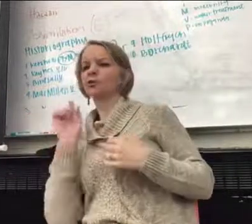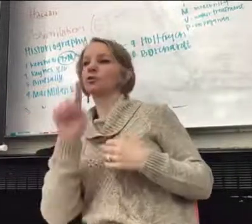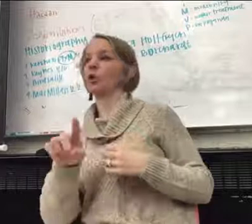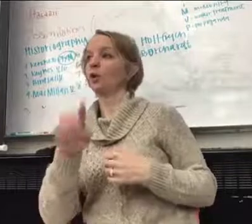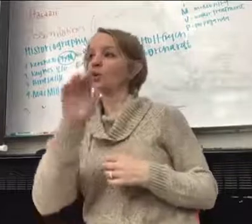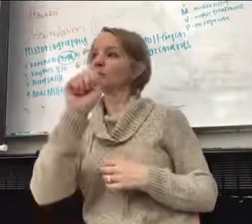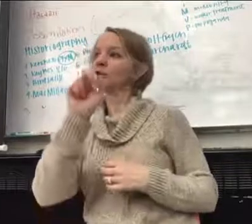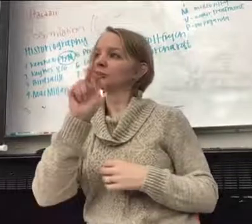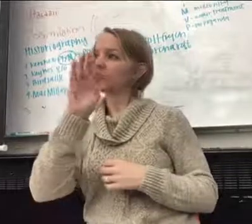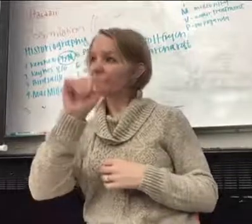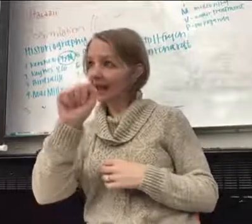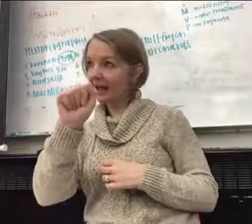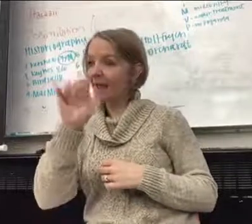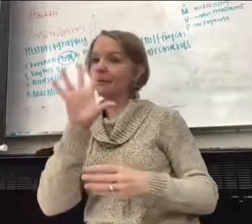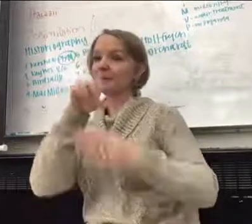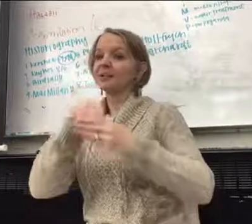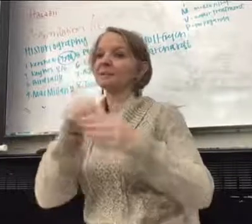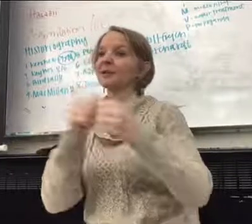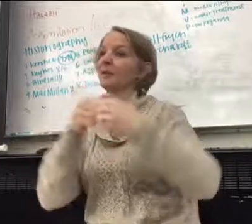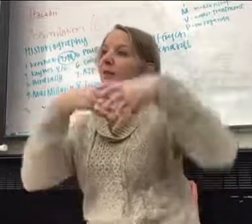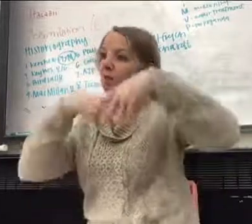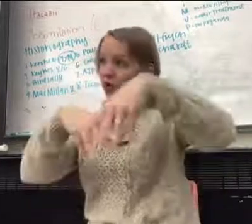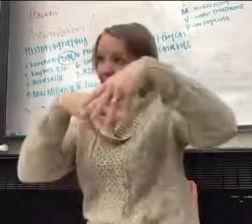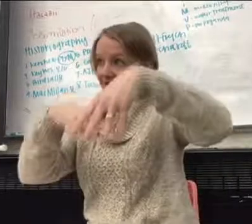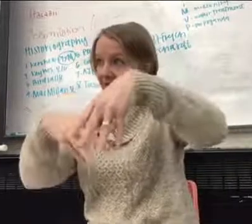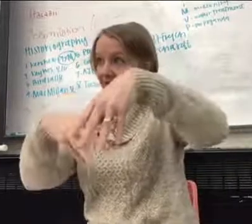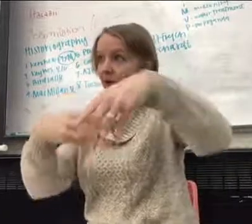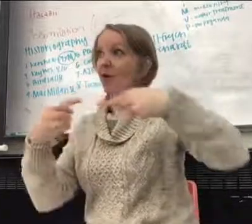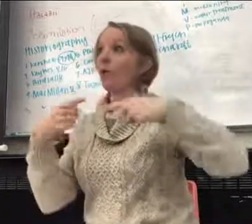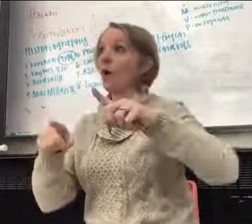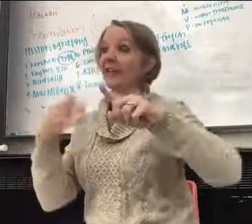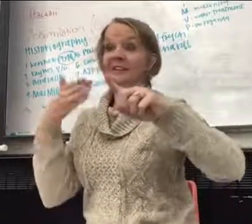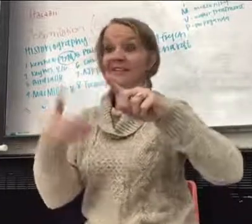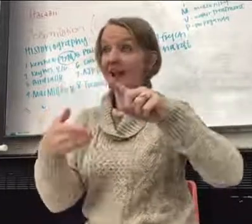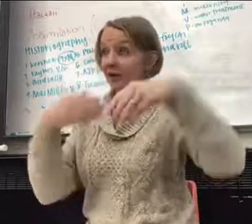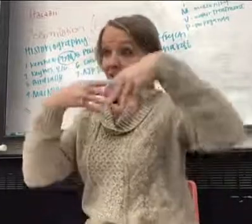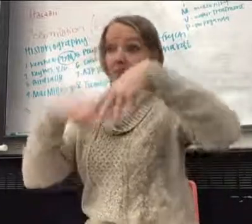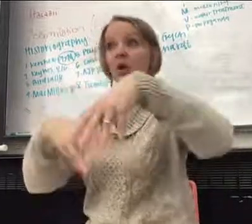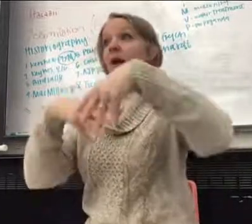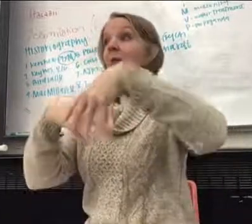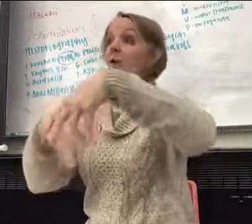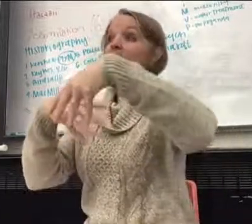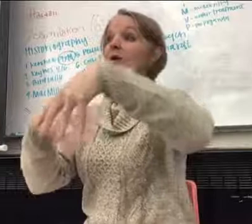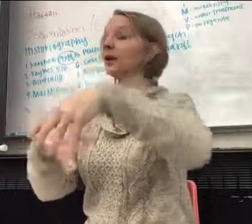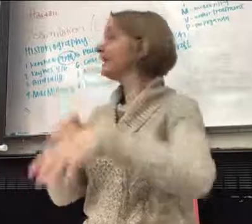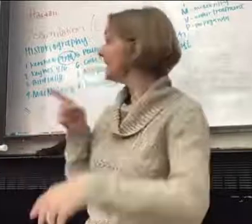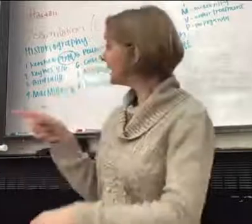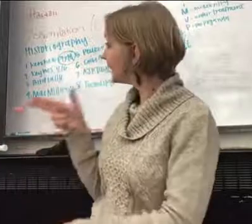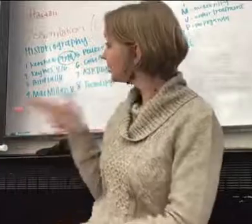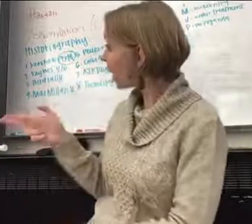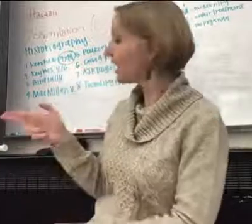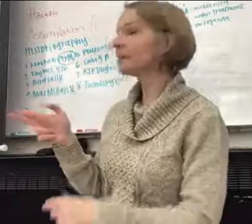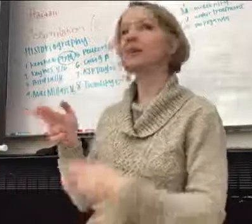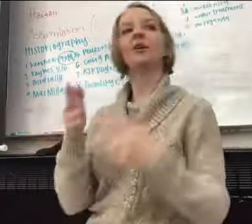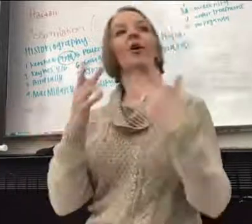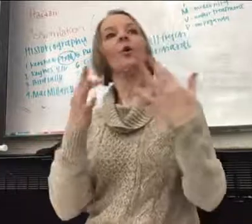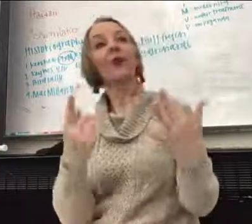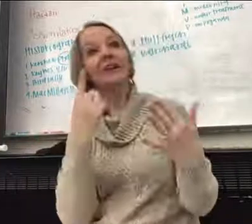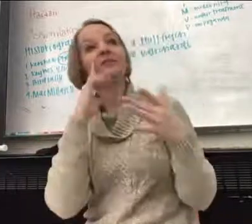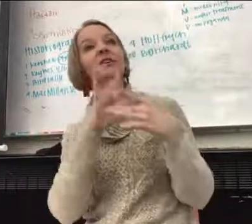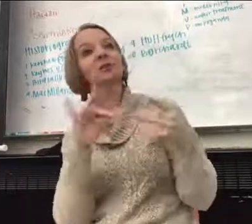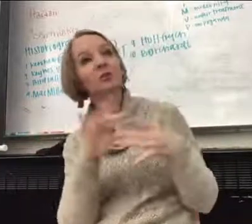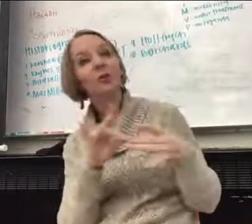Serbia and participates in a parade. While he's going down this parade route, well, if you wait for the